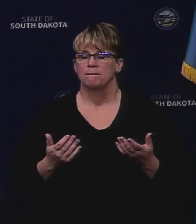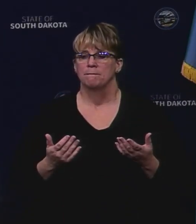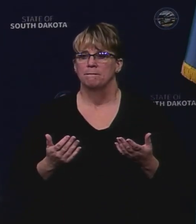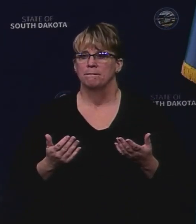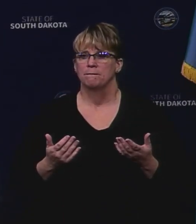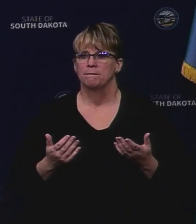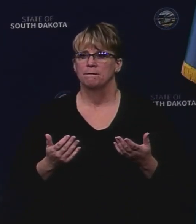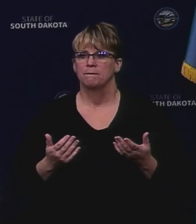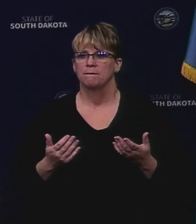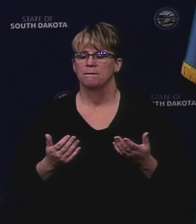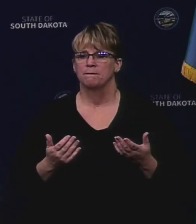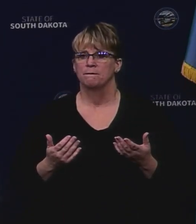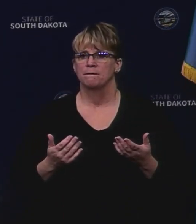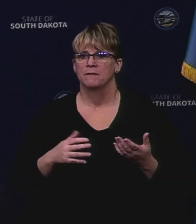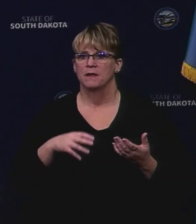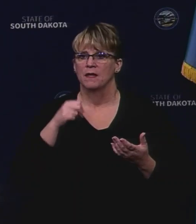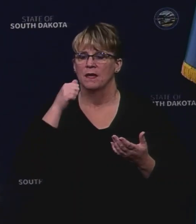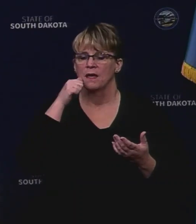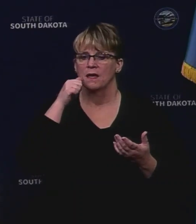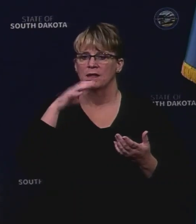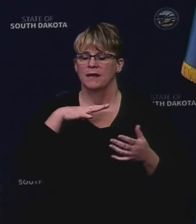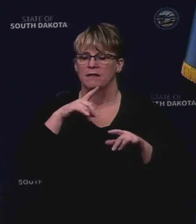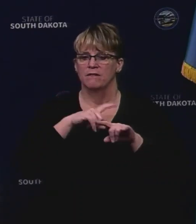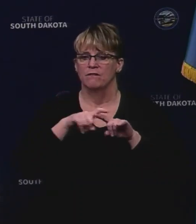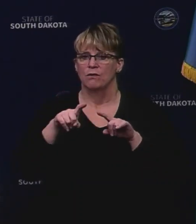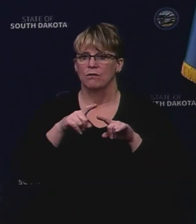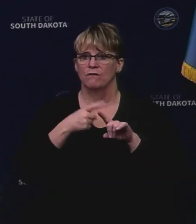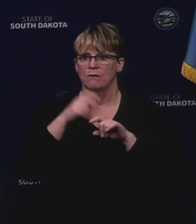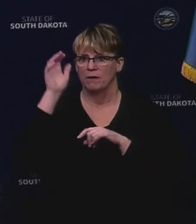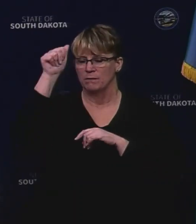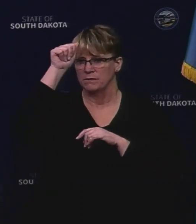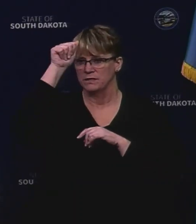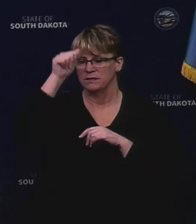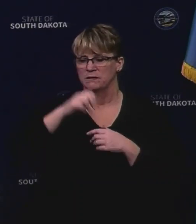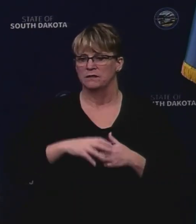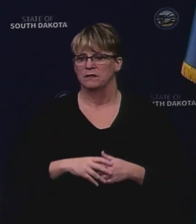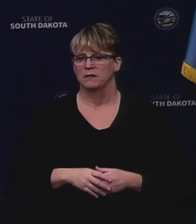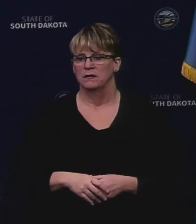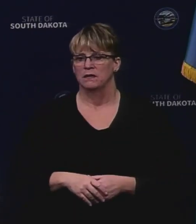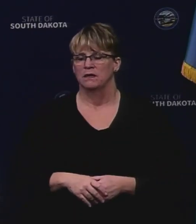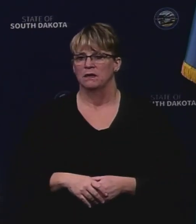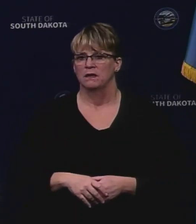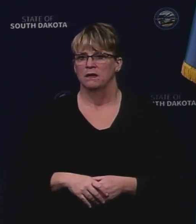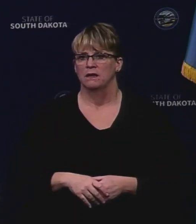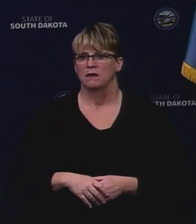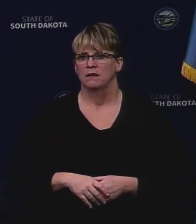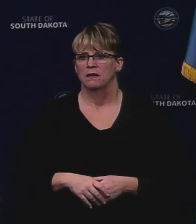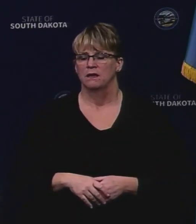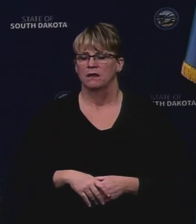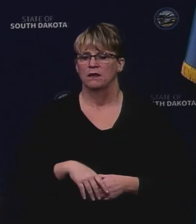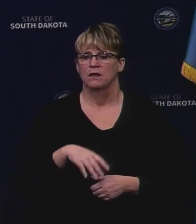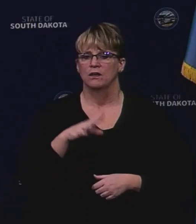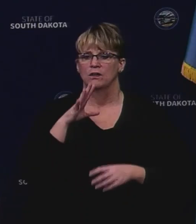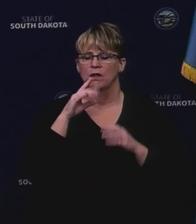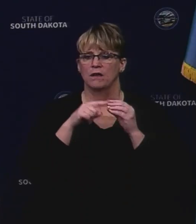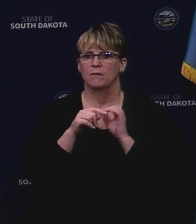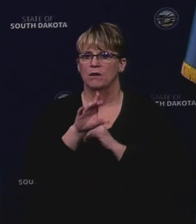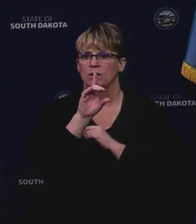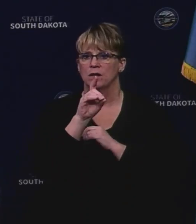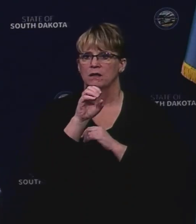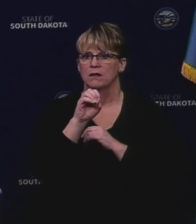This is Kelda Harris with the American News in Aberdeen. I had a follow-up question. Demcota is